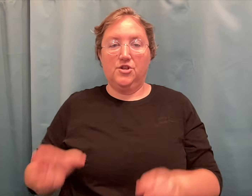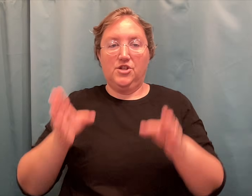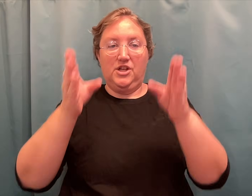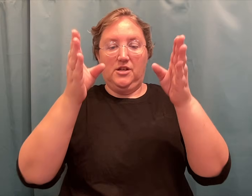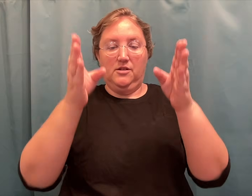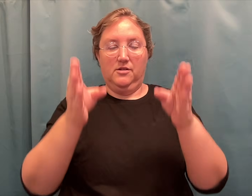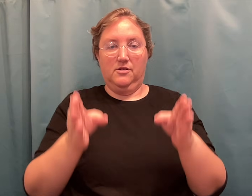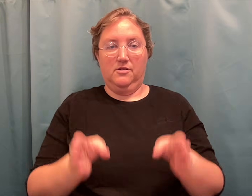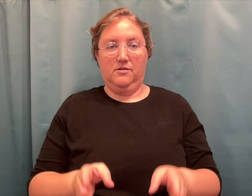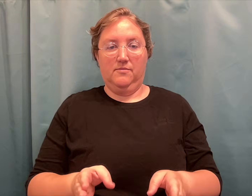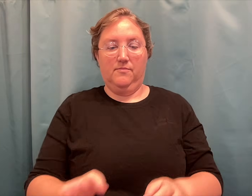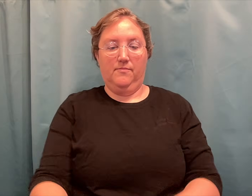Christian.